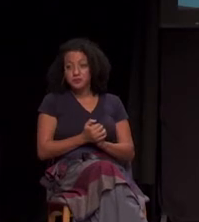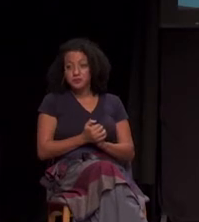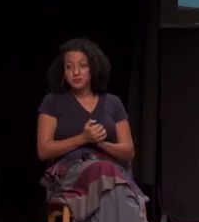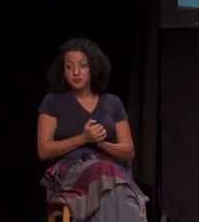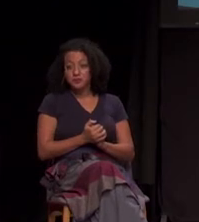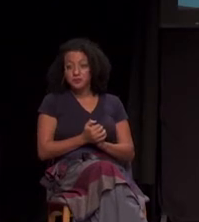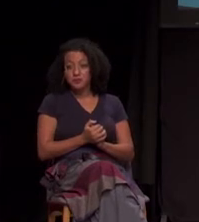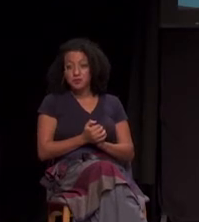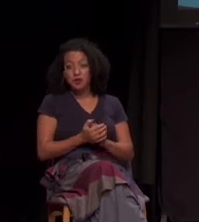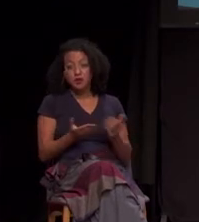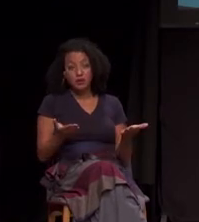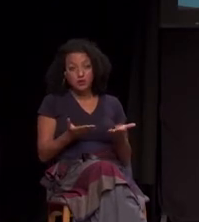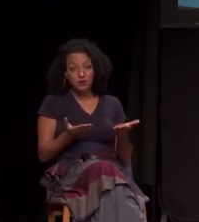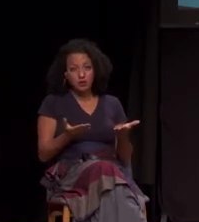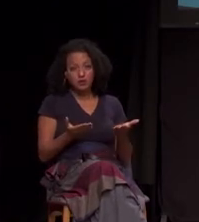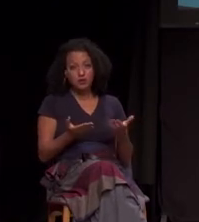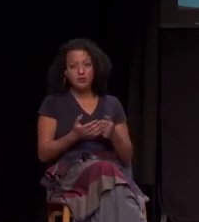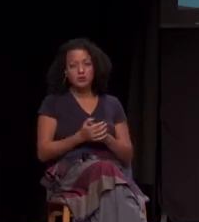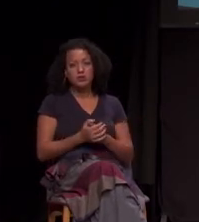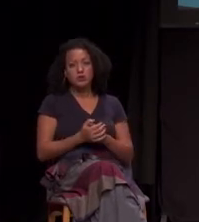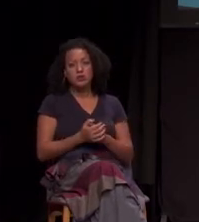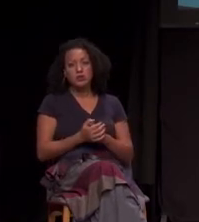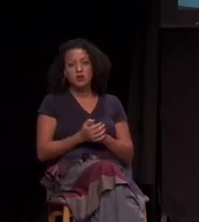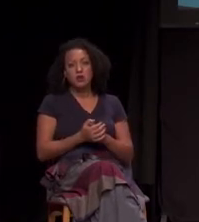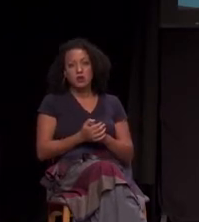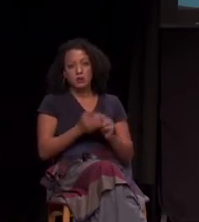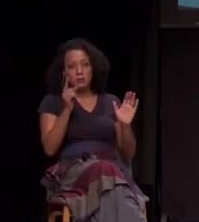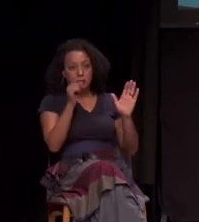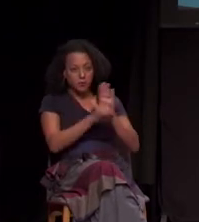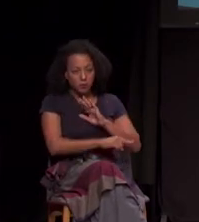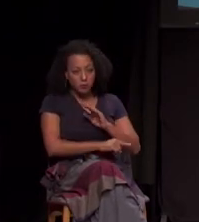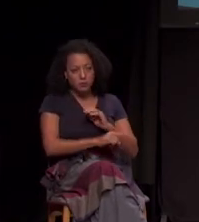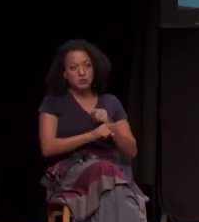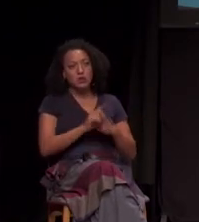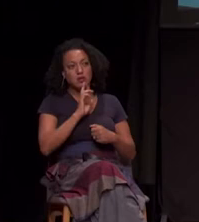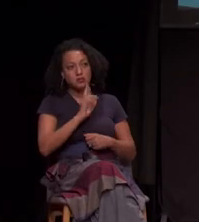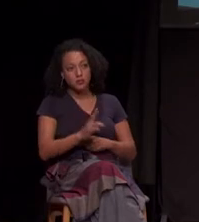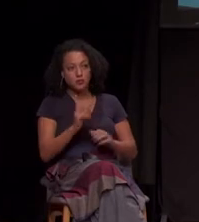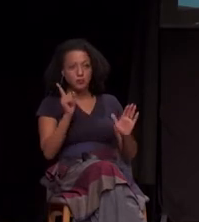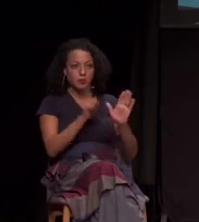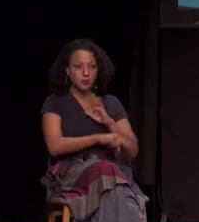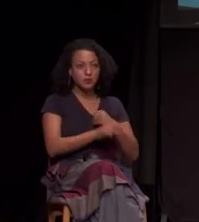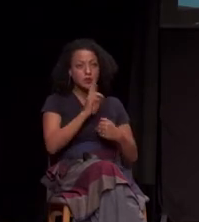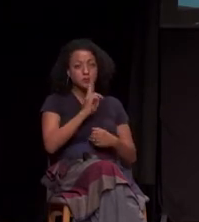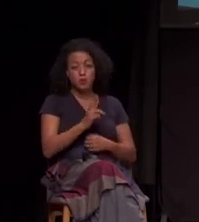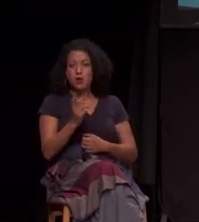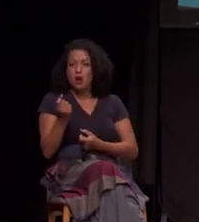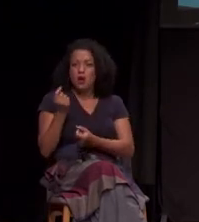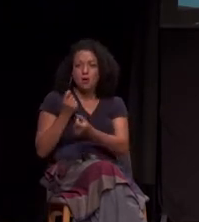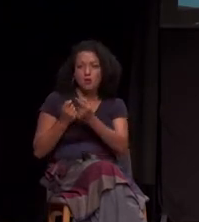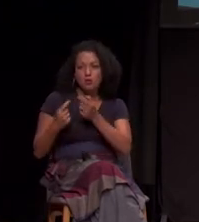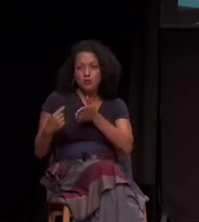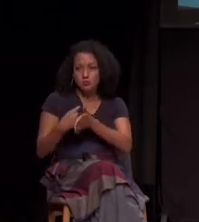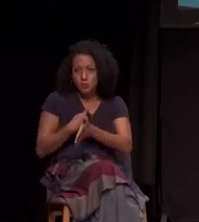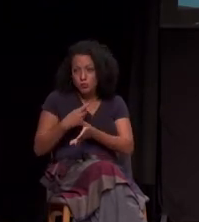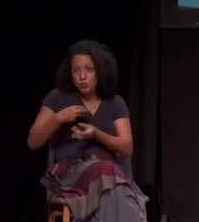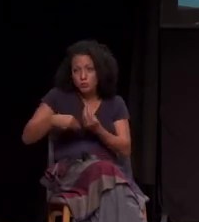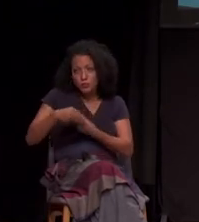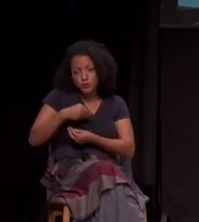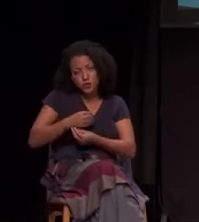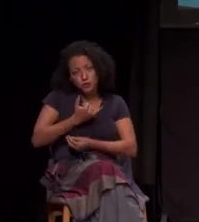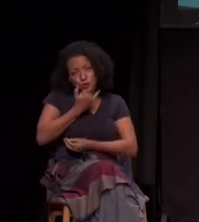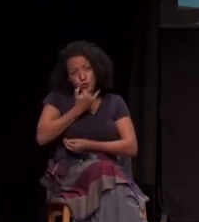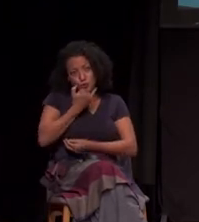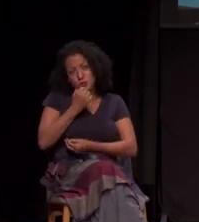da mesa, a gente vai fazer uma pergunta por vez. Algumas perguntas eu vou misturar, então me perdoem se algo